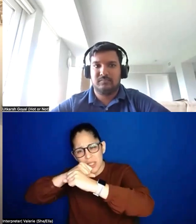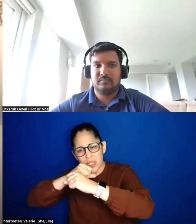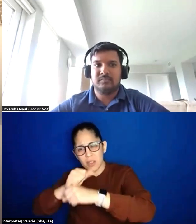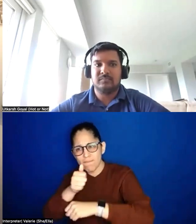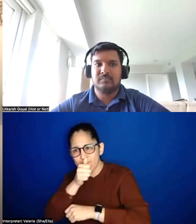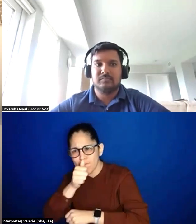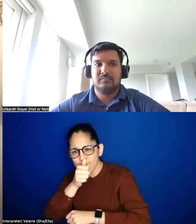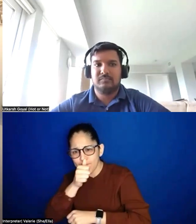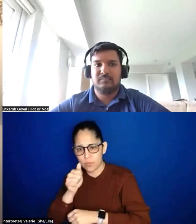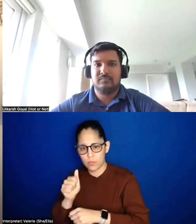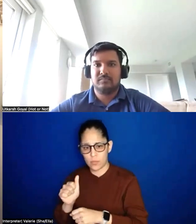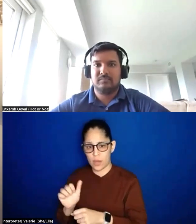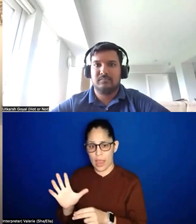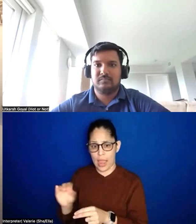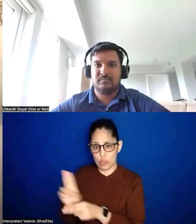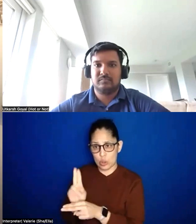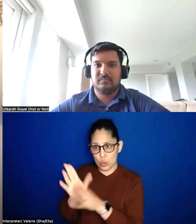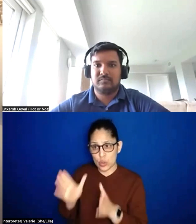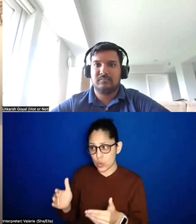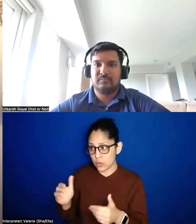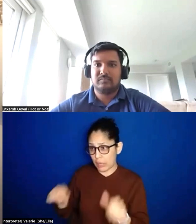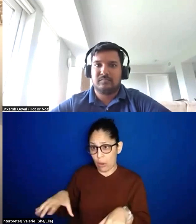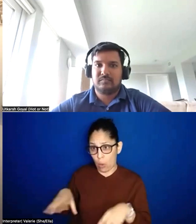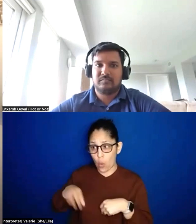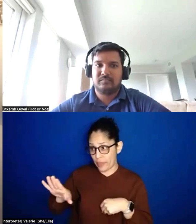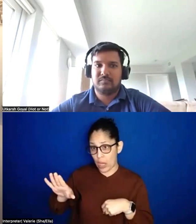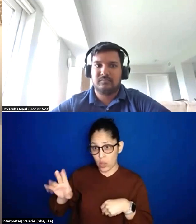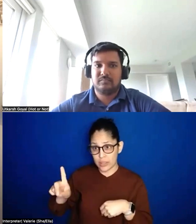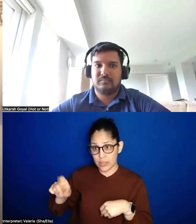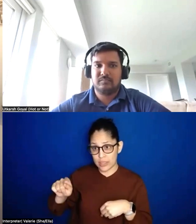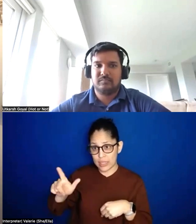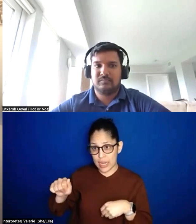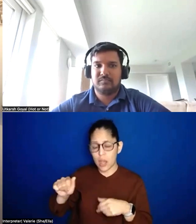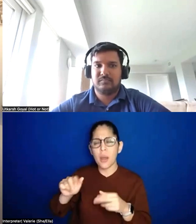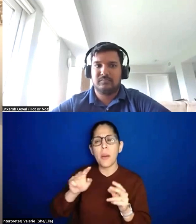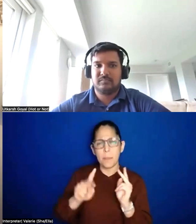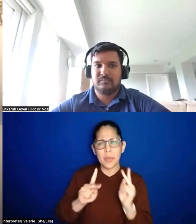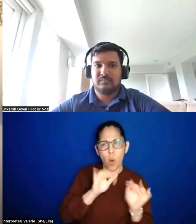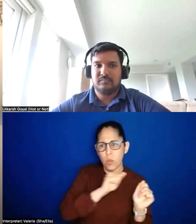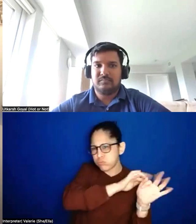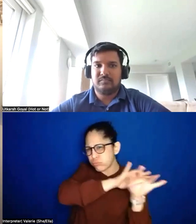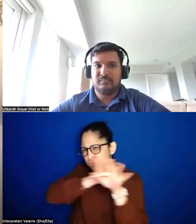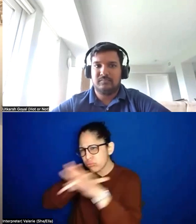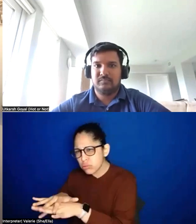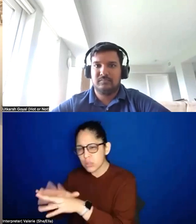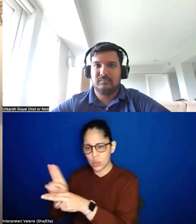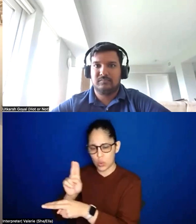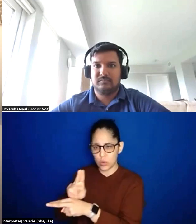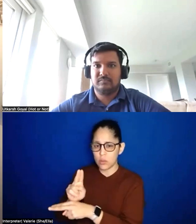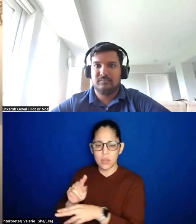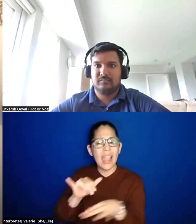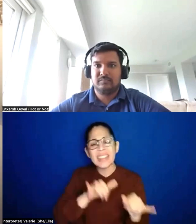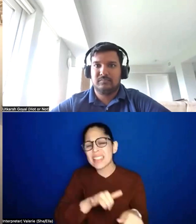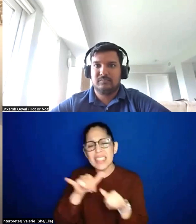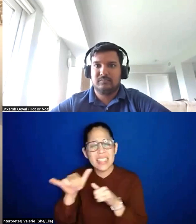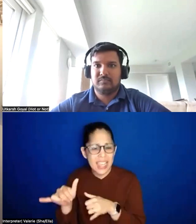users data ownership, then people are going to come flooding to it. And you know, that's our goal. And same with Hot or Not, they're basically trying to build